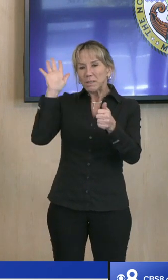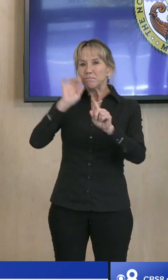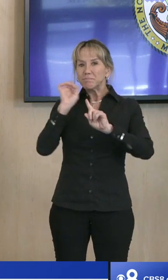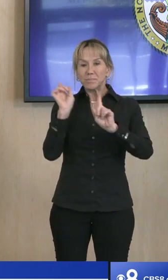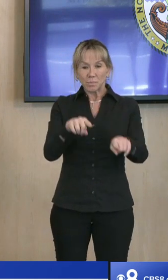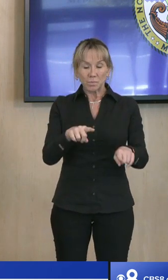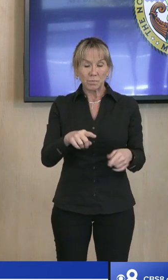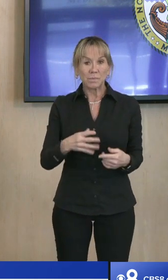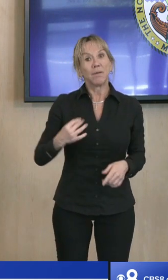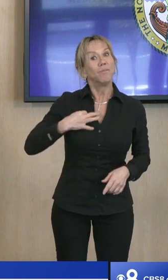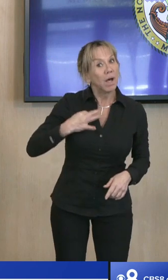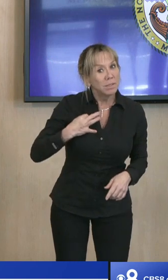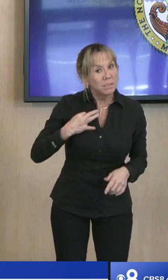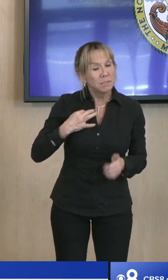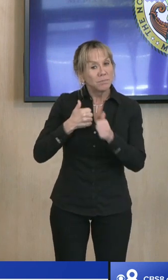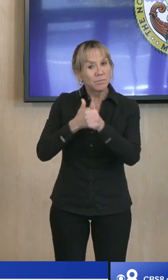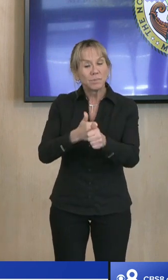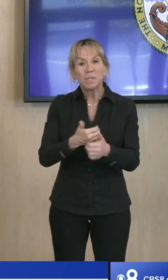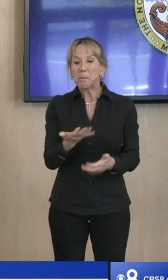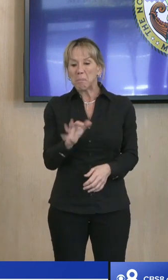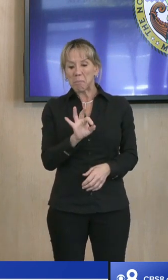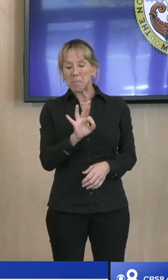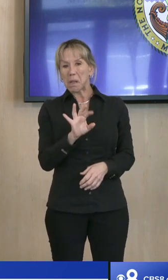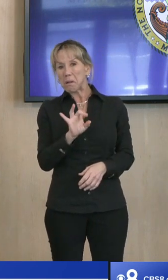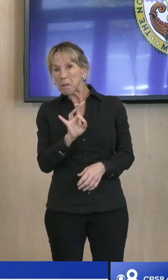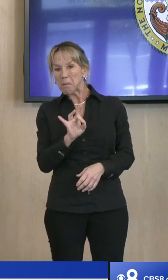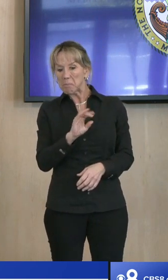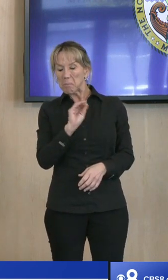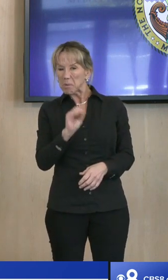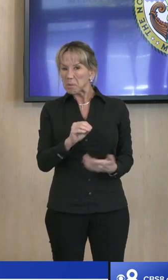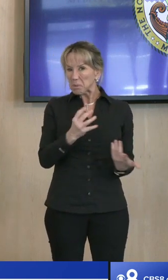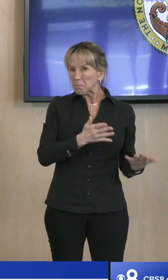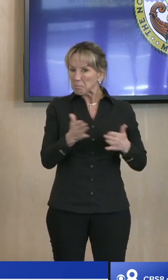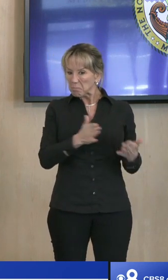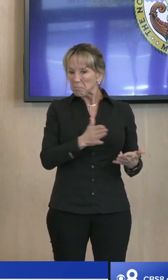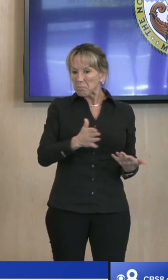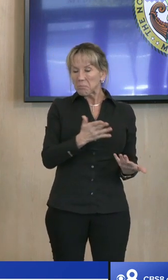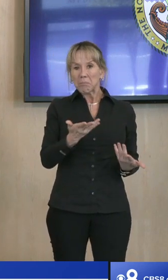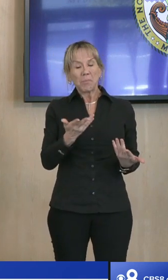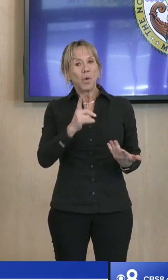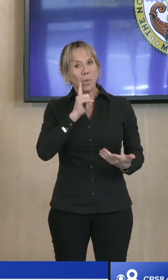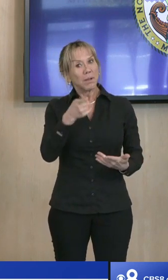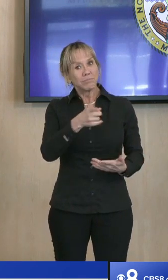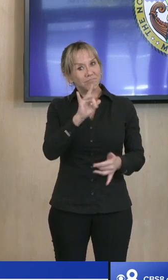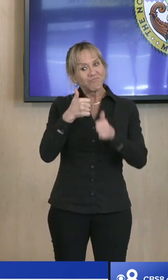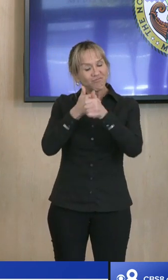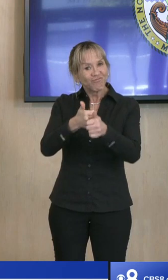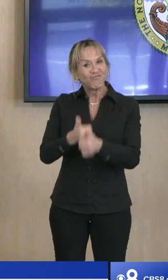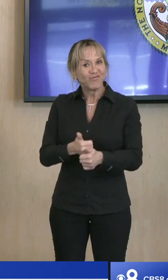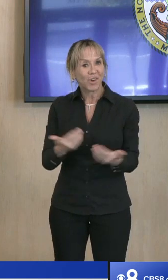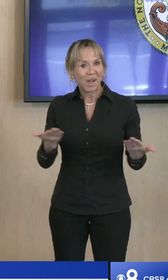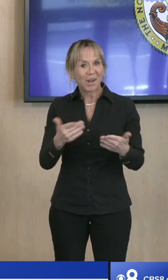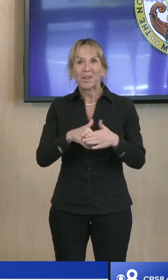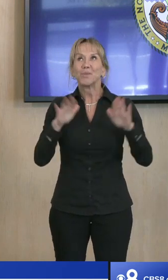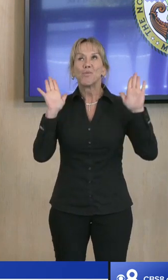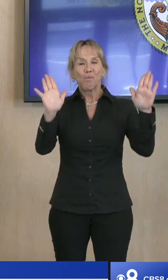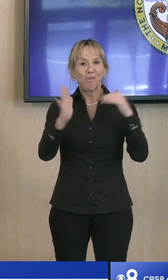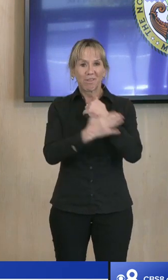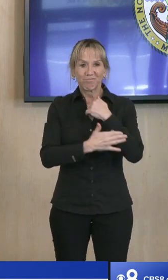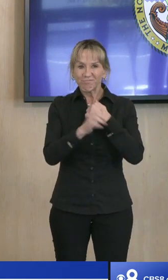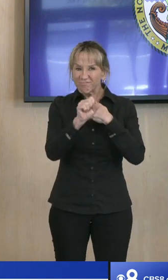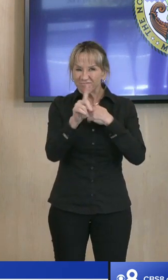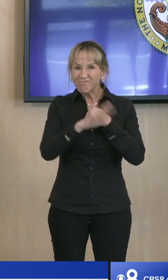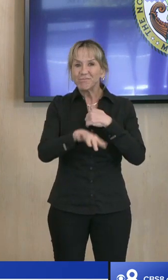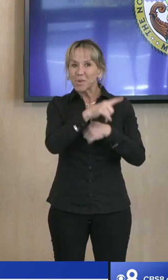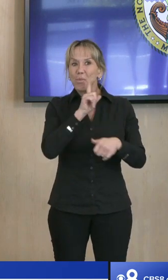probably 98% of the people of this great county have complied and voluntarily followed